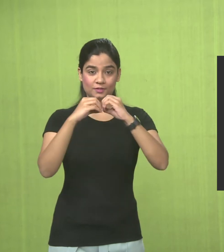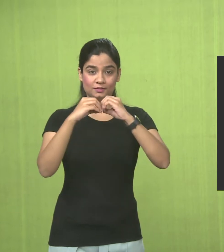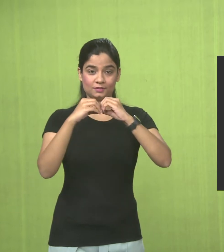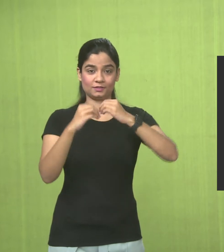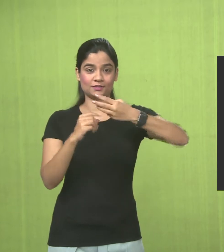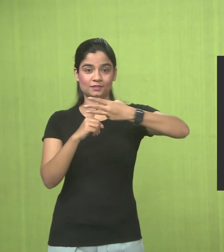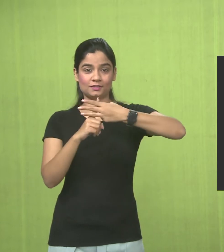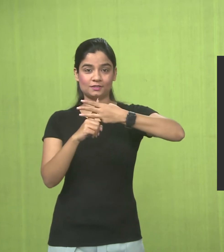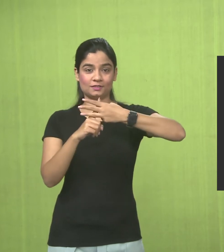Belongingness.